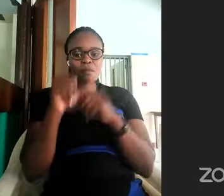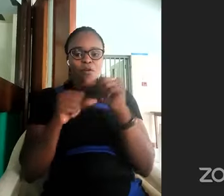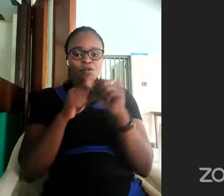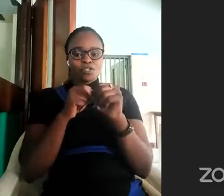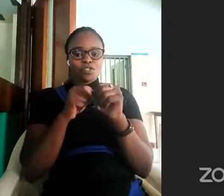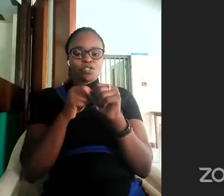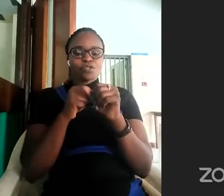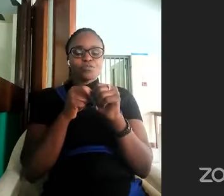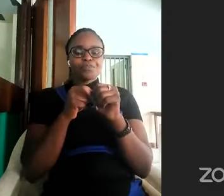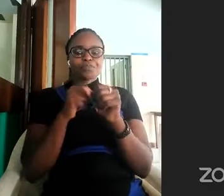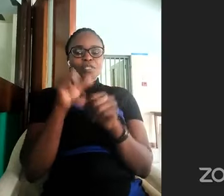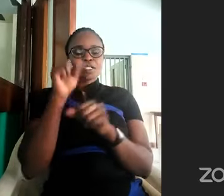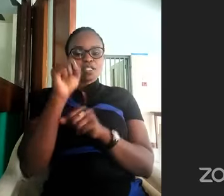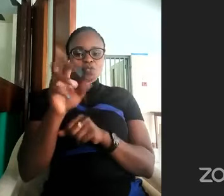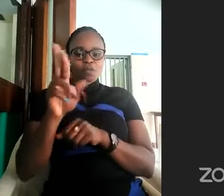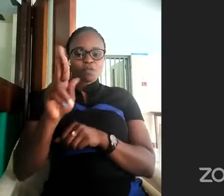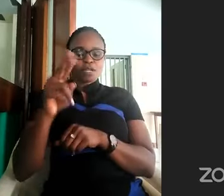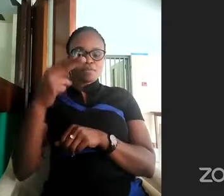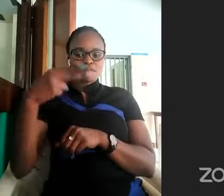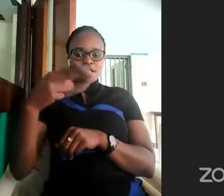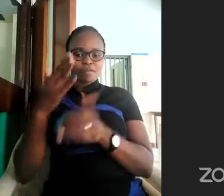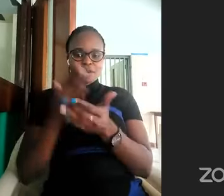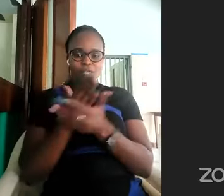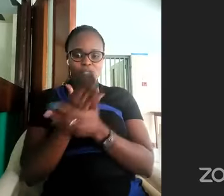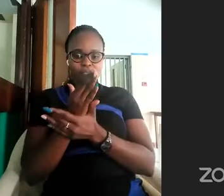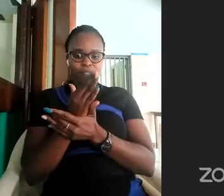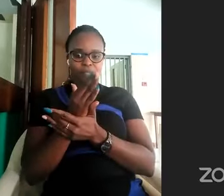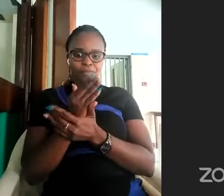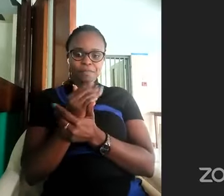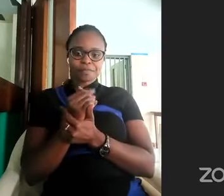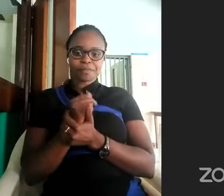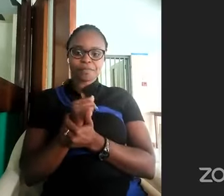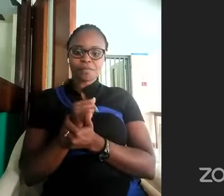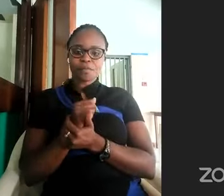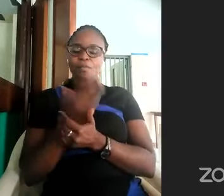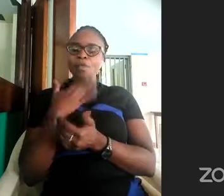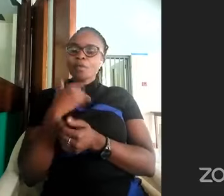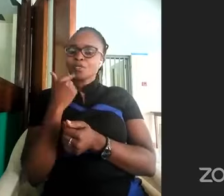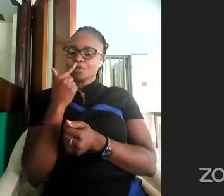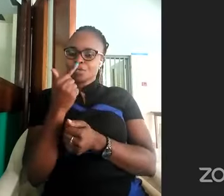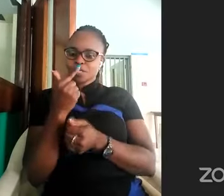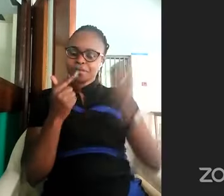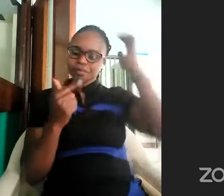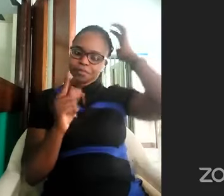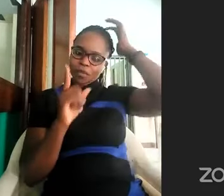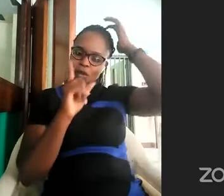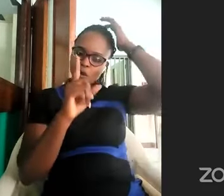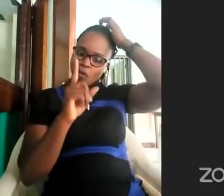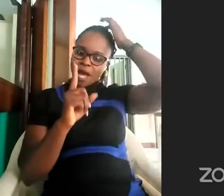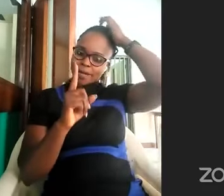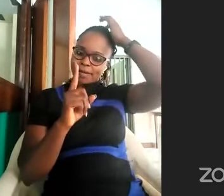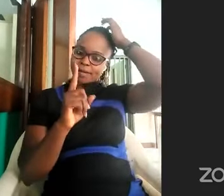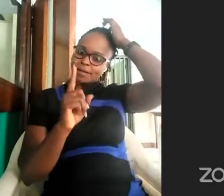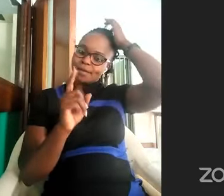zetu. So I want to share one case which I was handling whereby